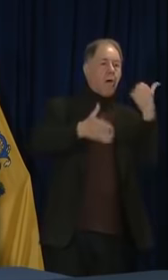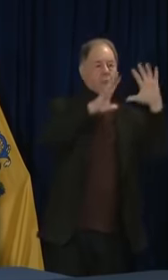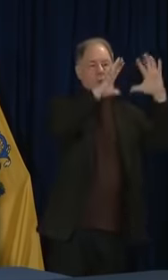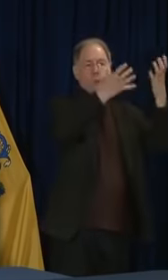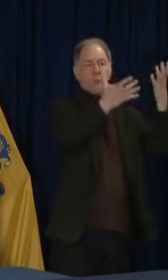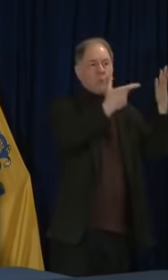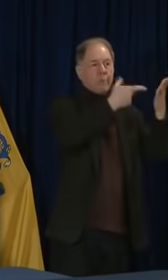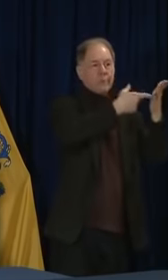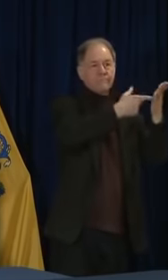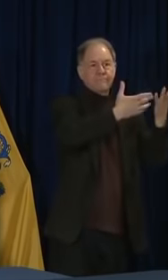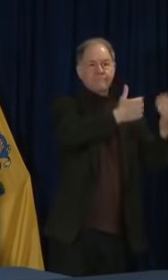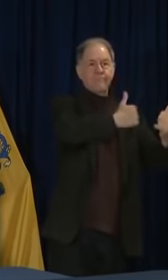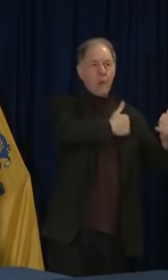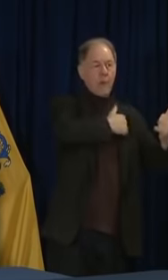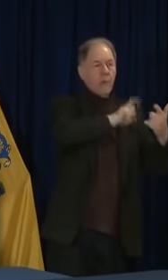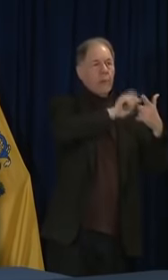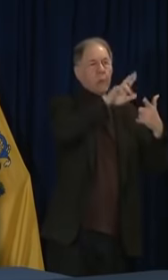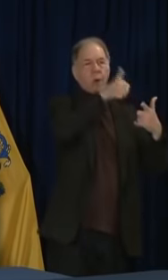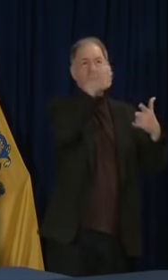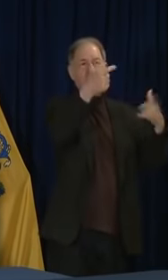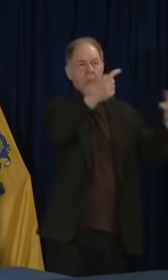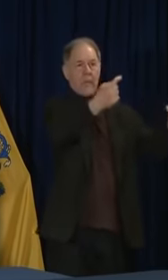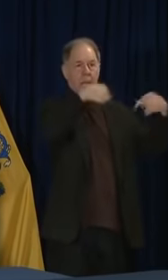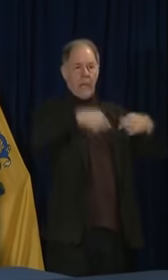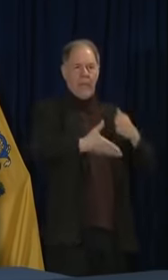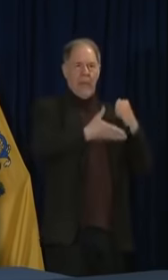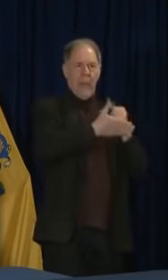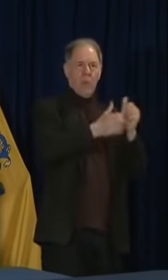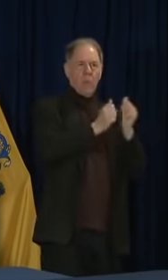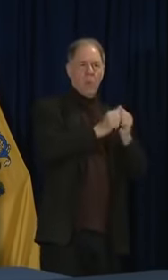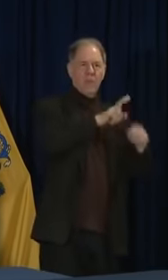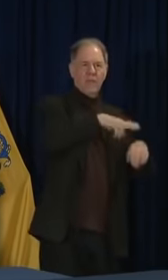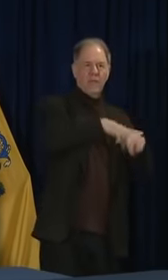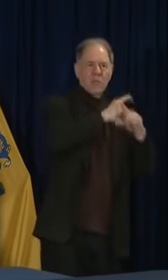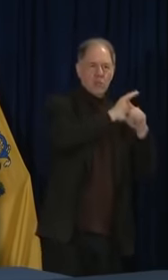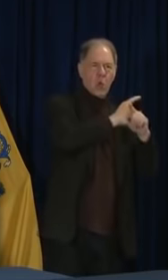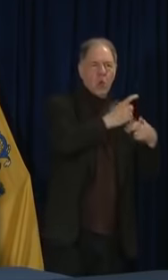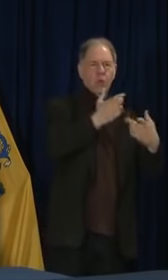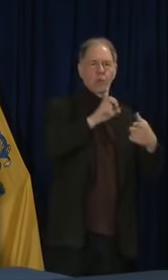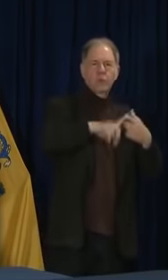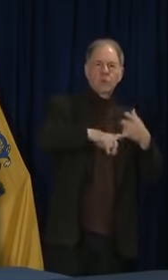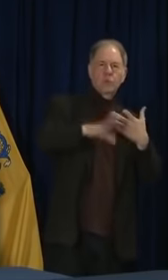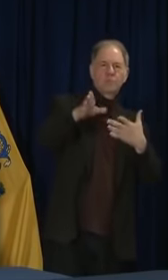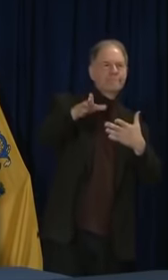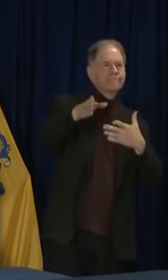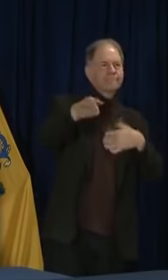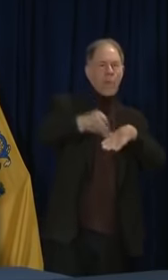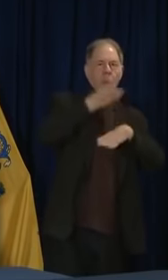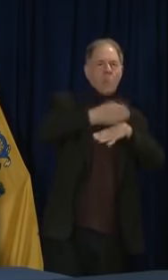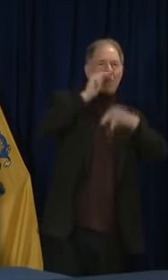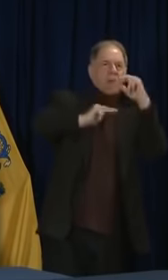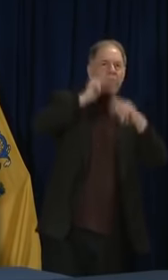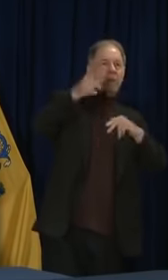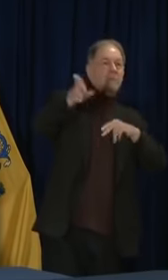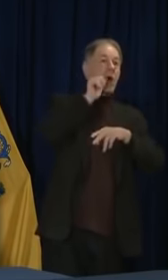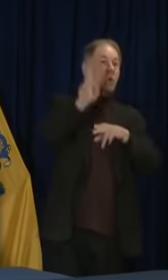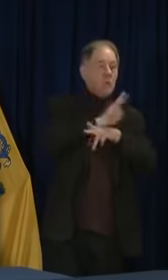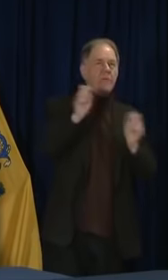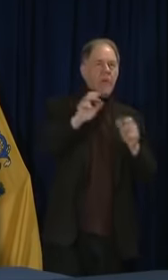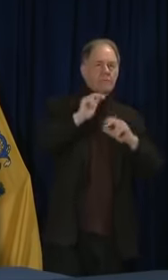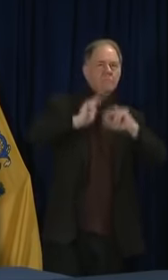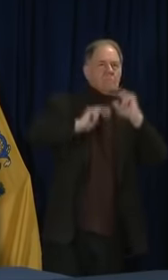with the National Guard, other entities in the state to refit or build out facilities? Absolutely.